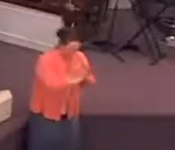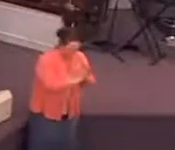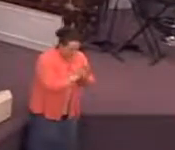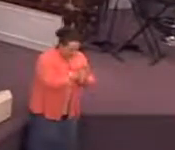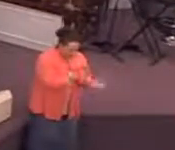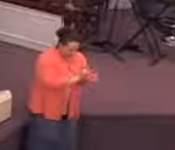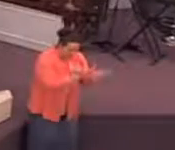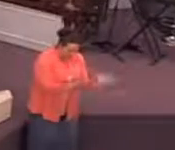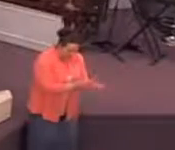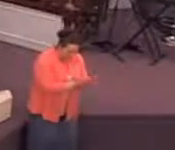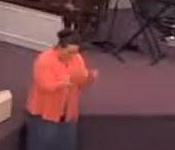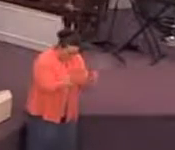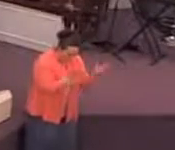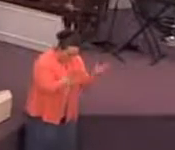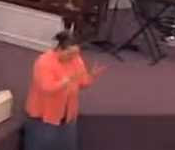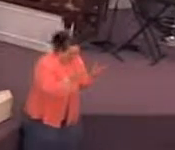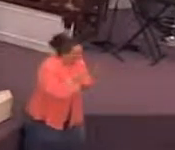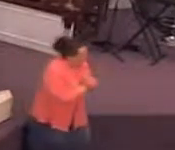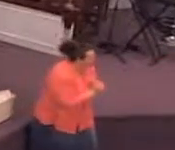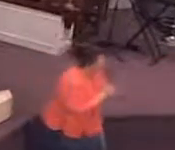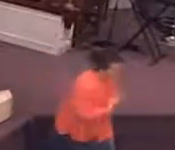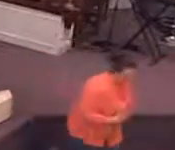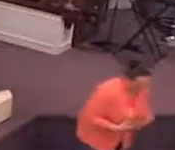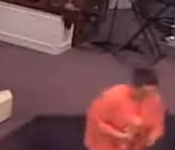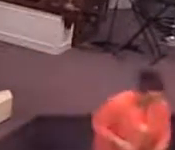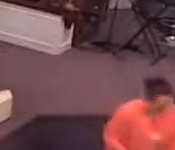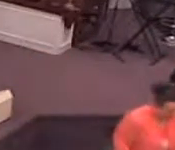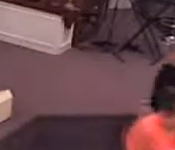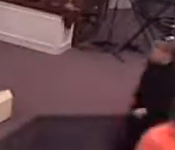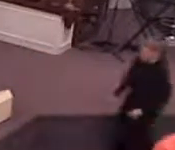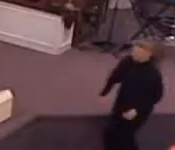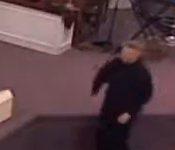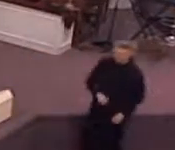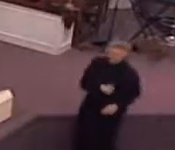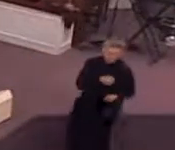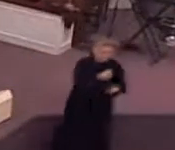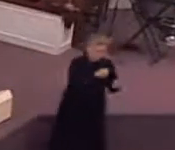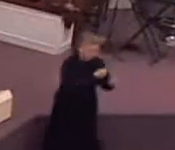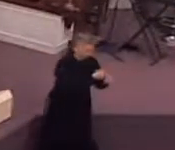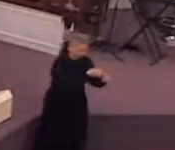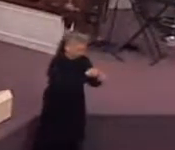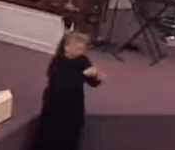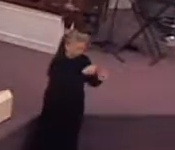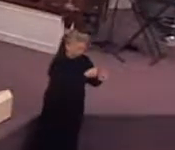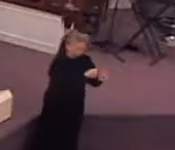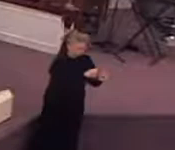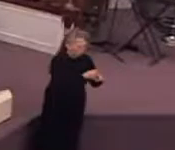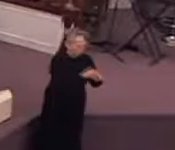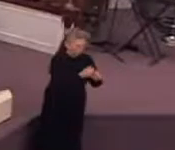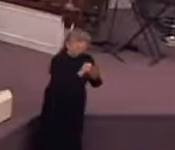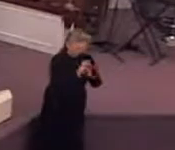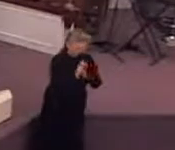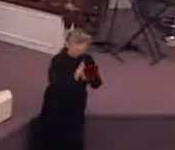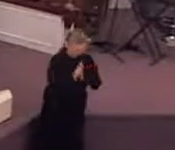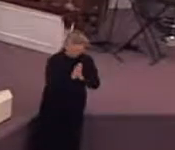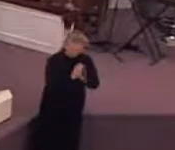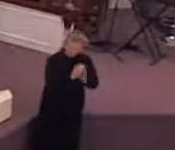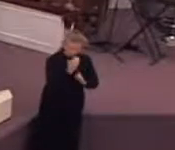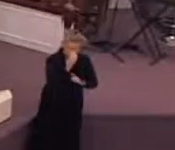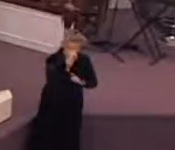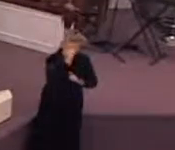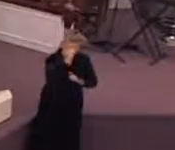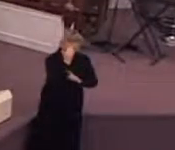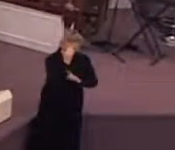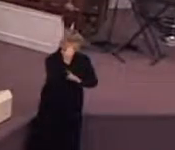Hallelujah. And so when you make yourself available for prayer, you need to be aware tonight that you're launching an offensive against